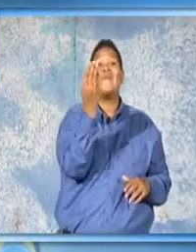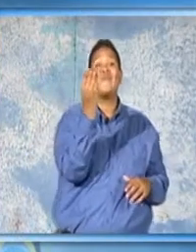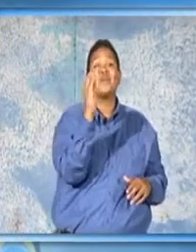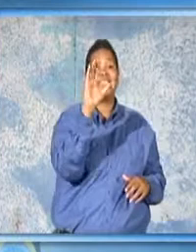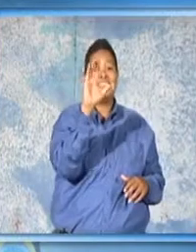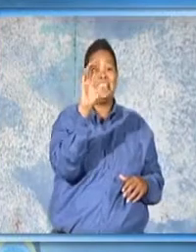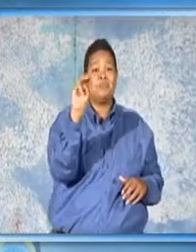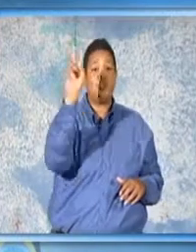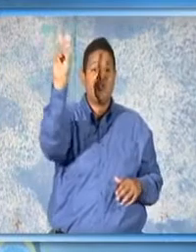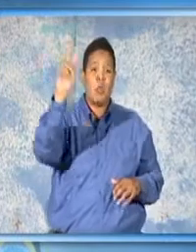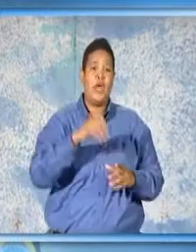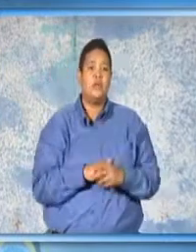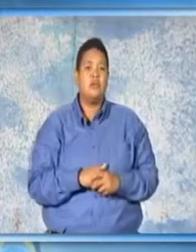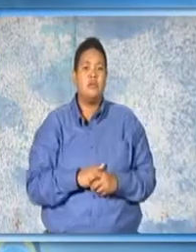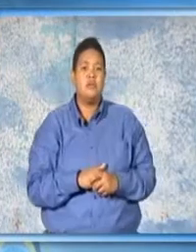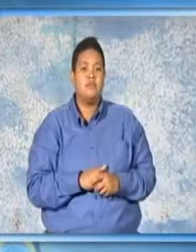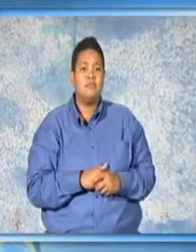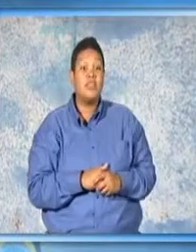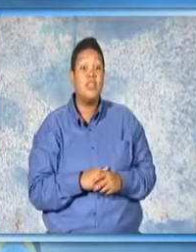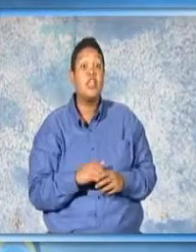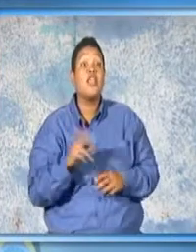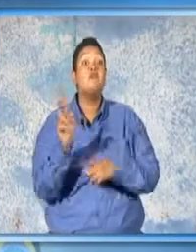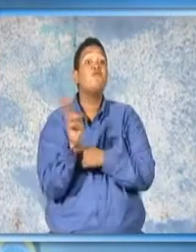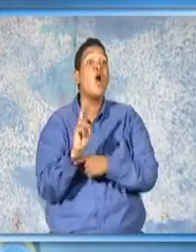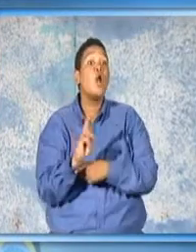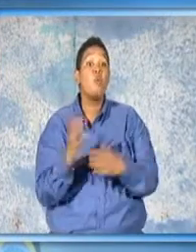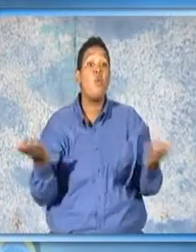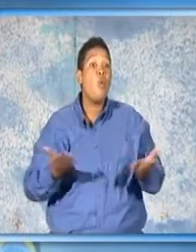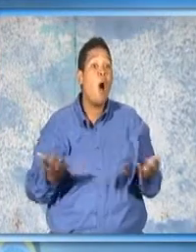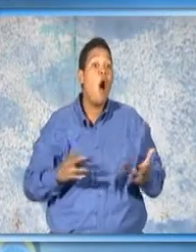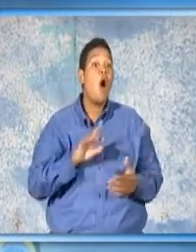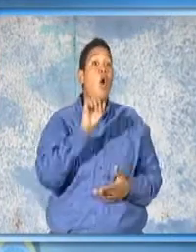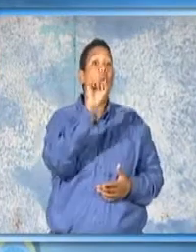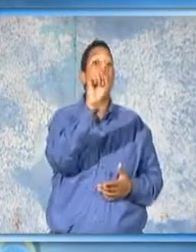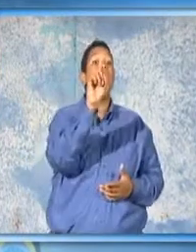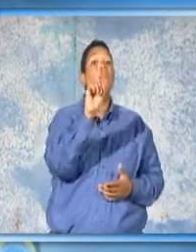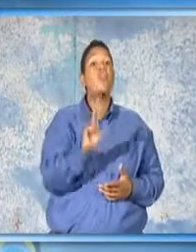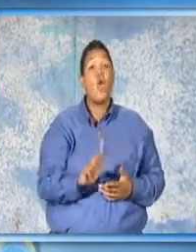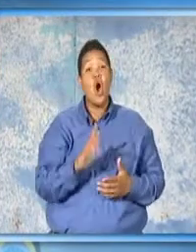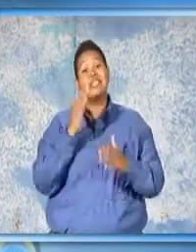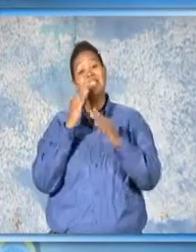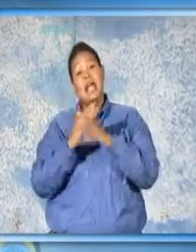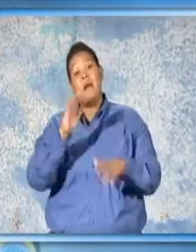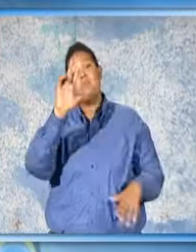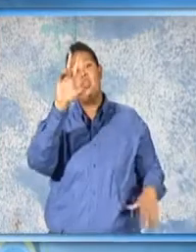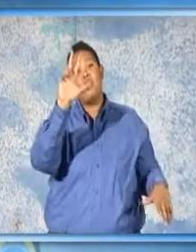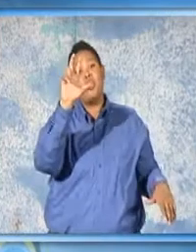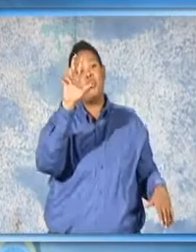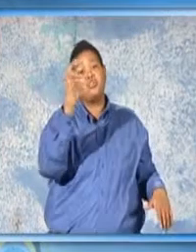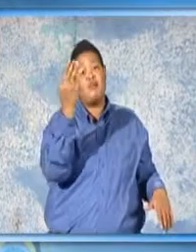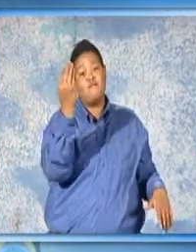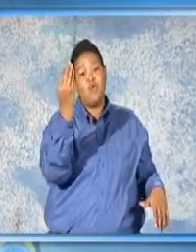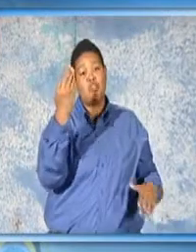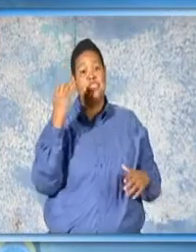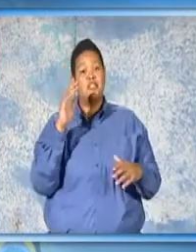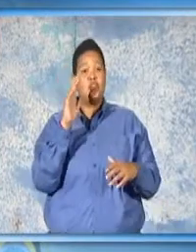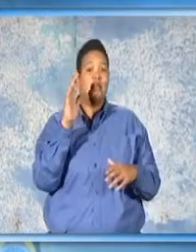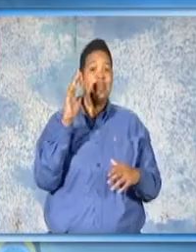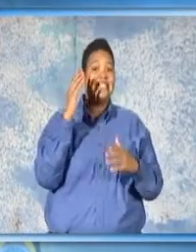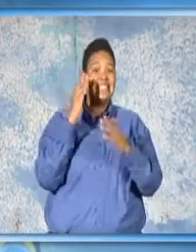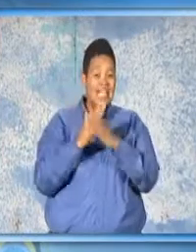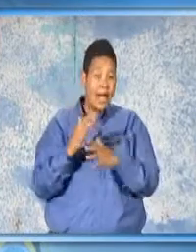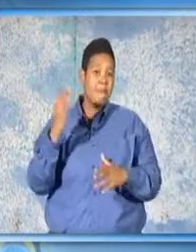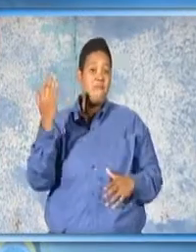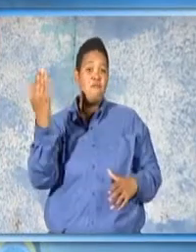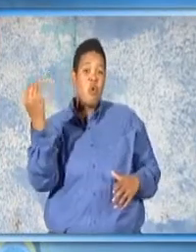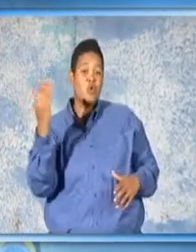centimeters squared. The volume would therefore be 1/3 times 314 times 14, which